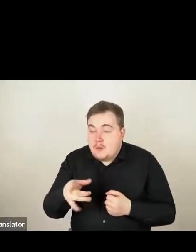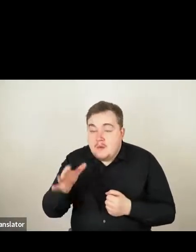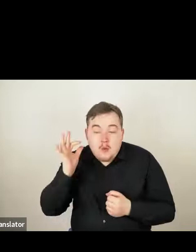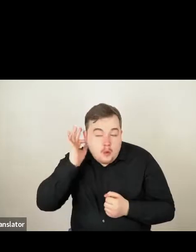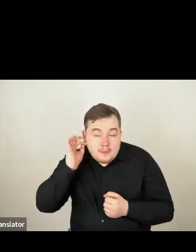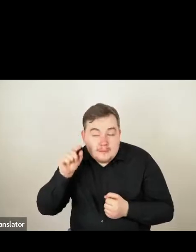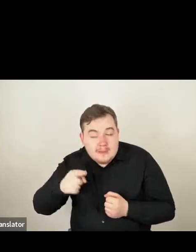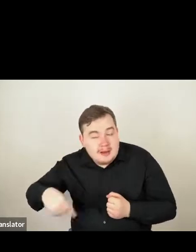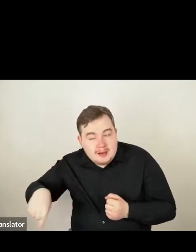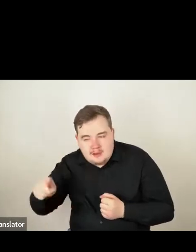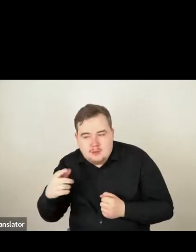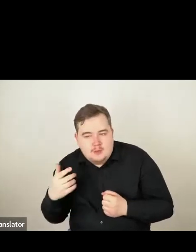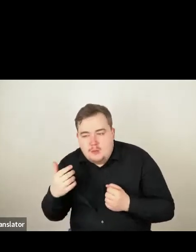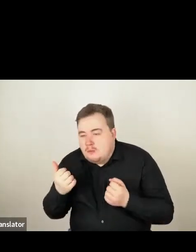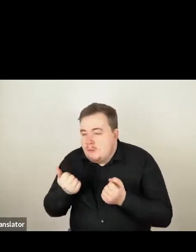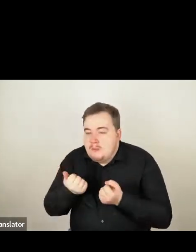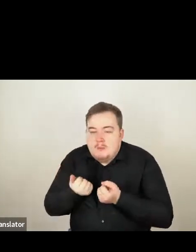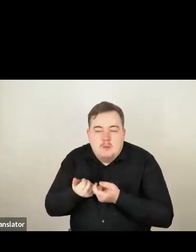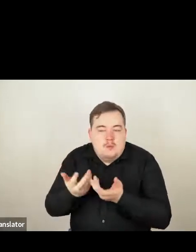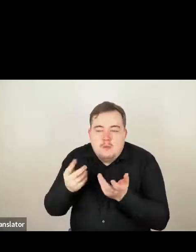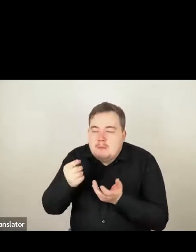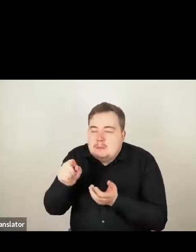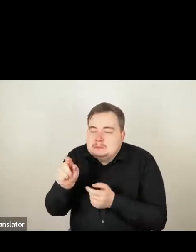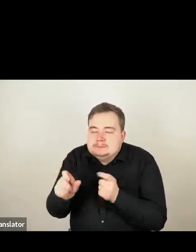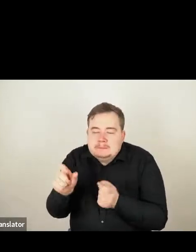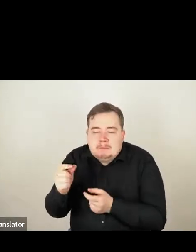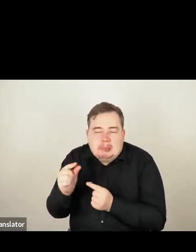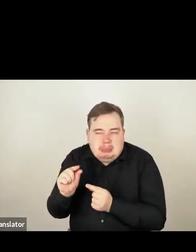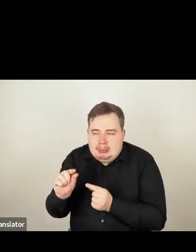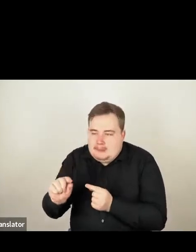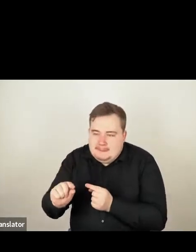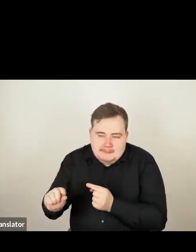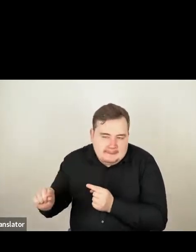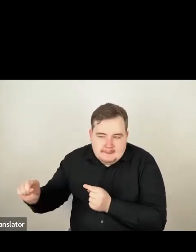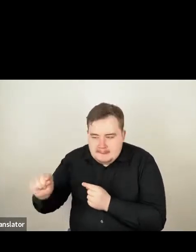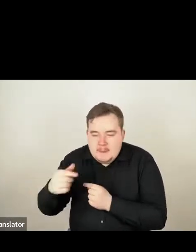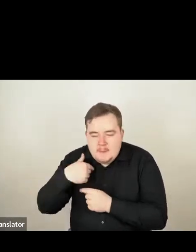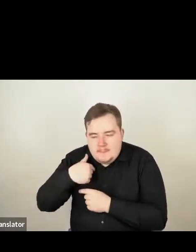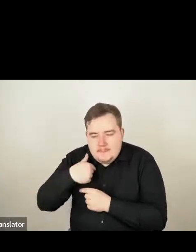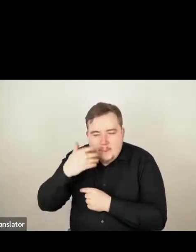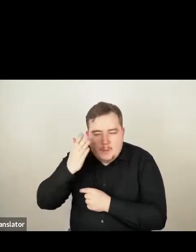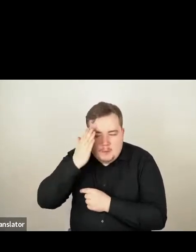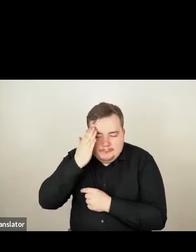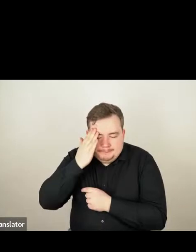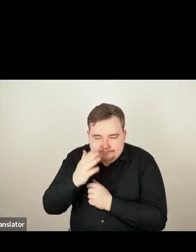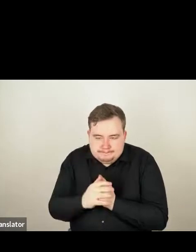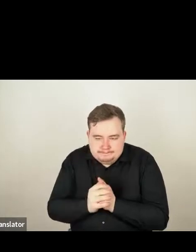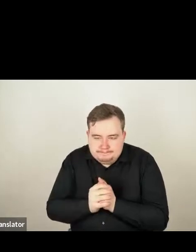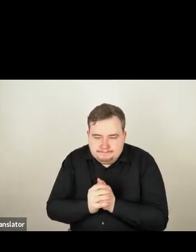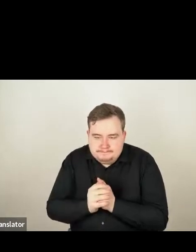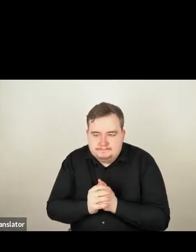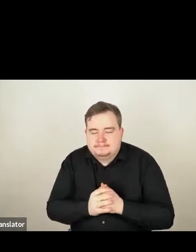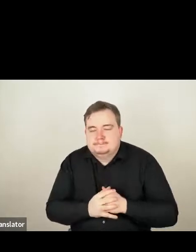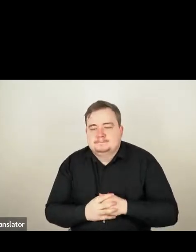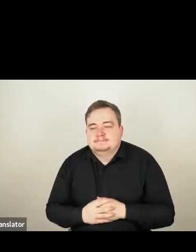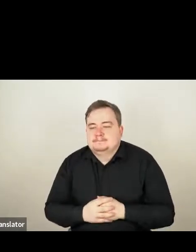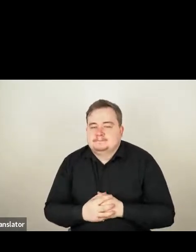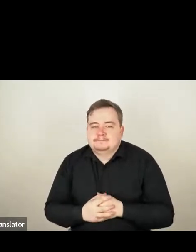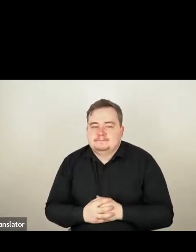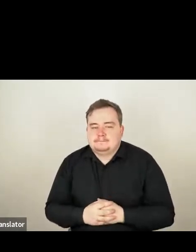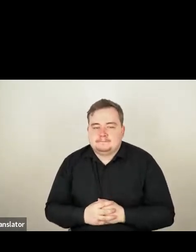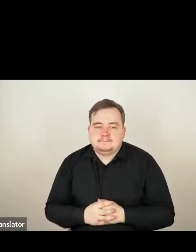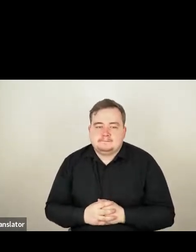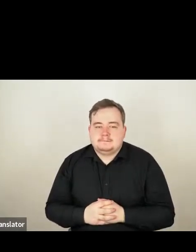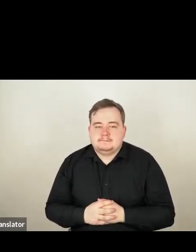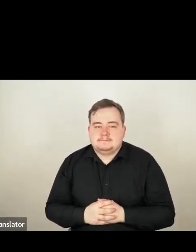something that they campaign on, that's part of their fundamental being. They're not going to want to give that ground